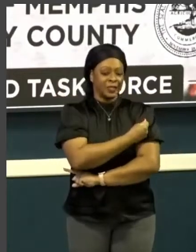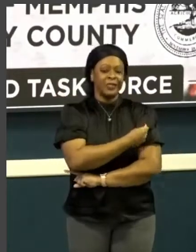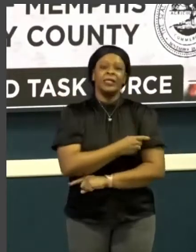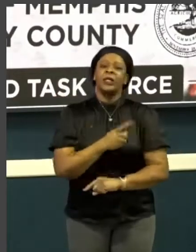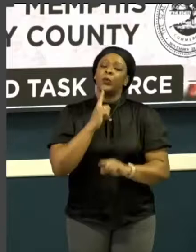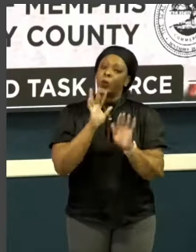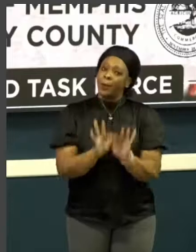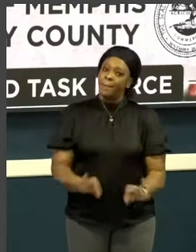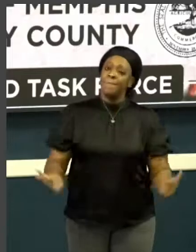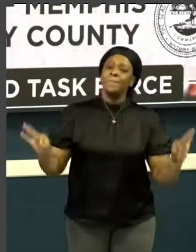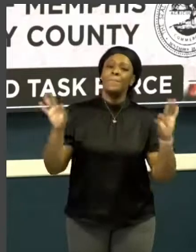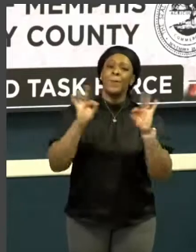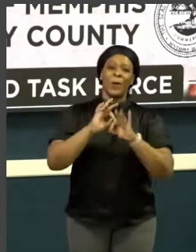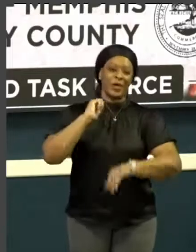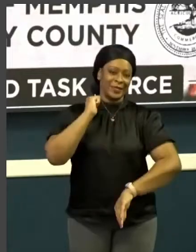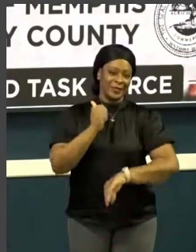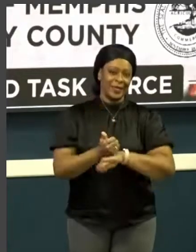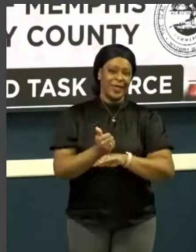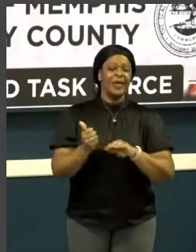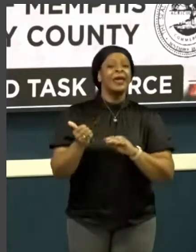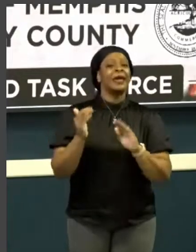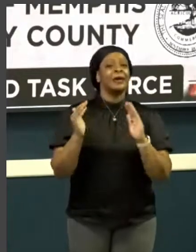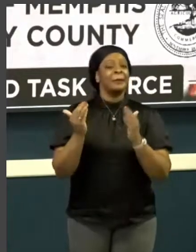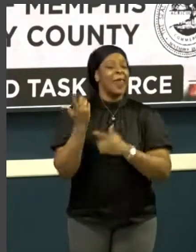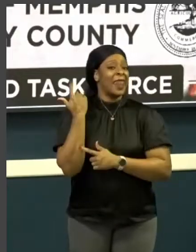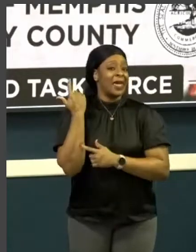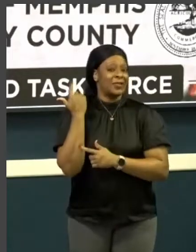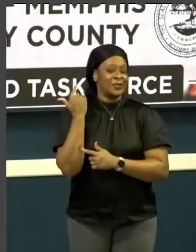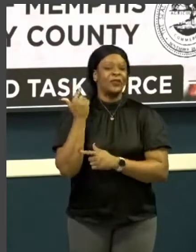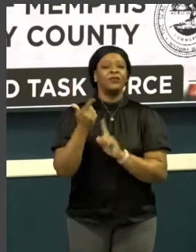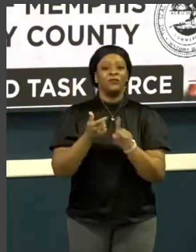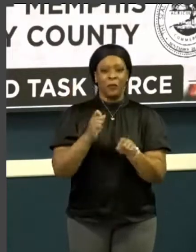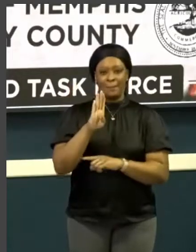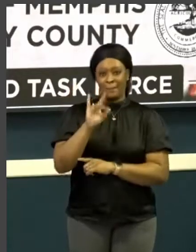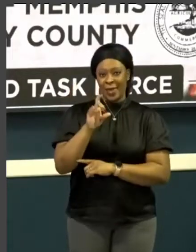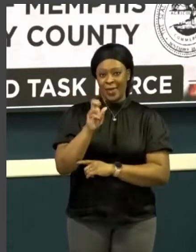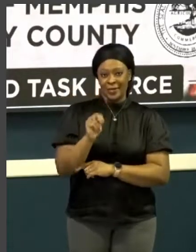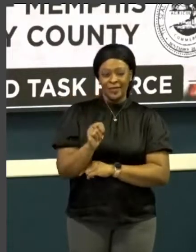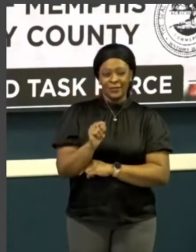an important milestone set last year by President Biden.